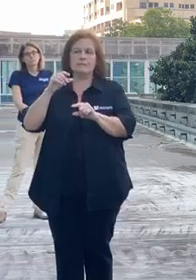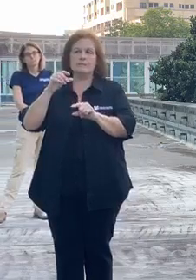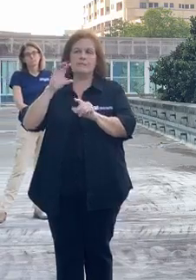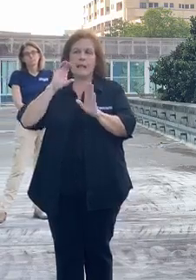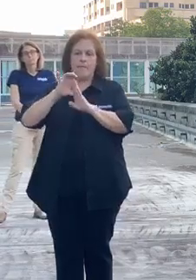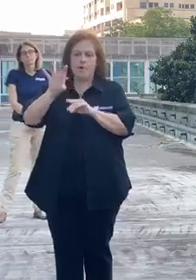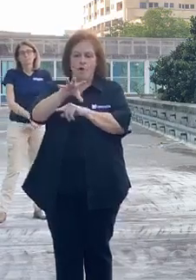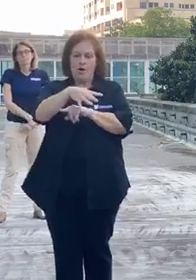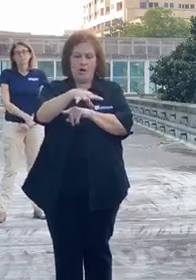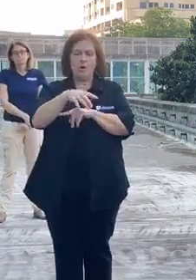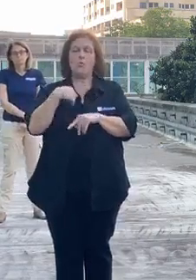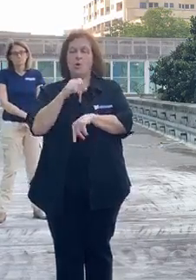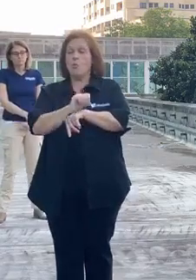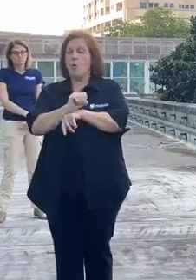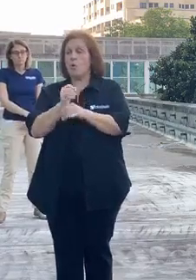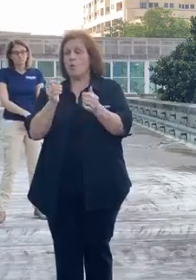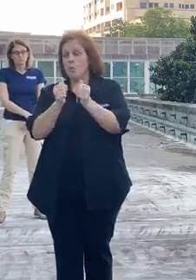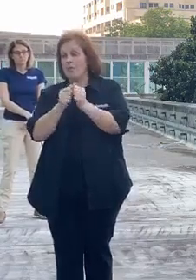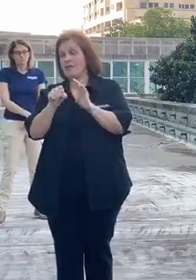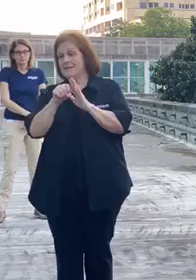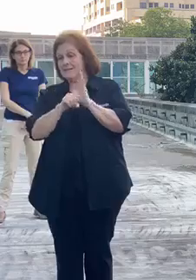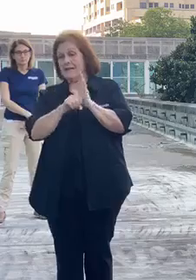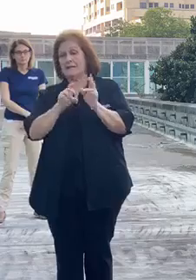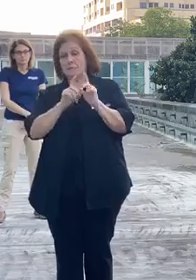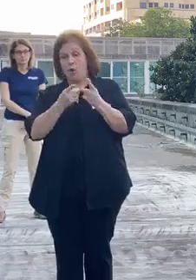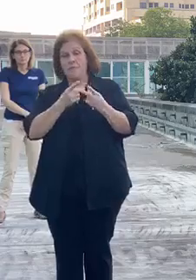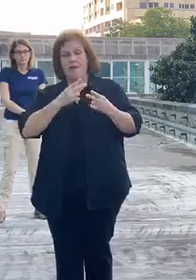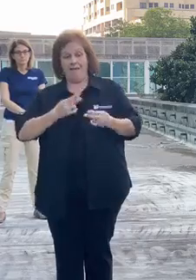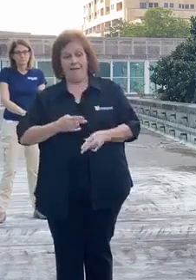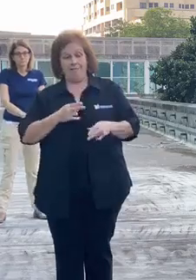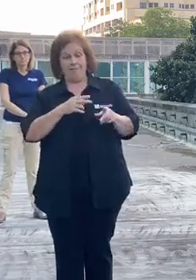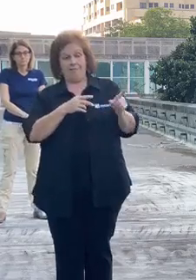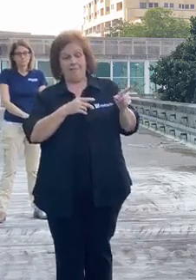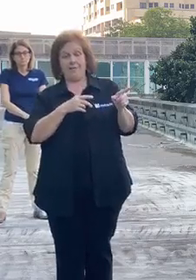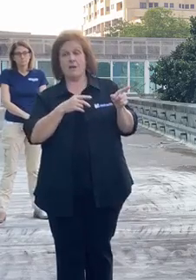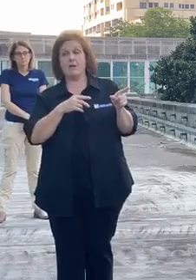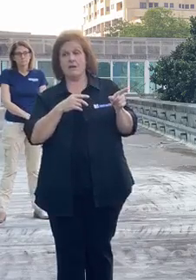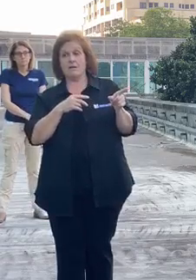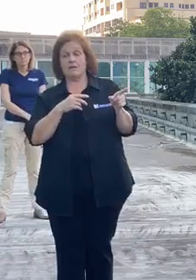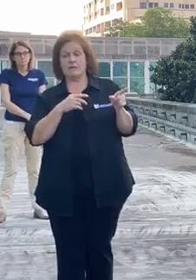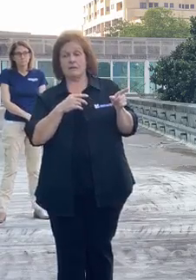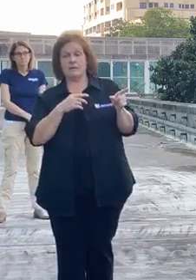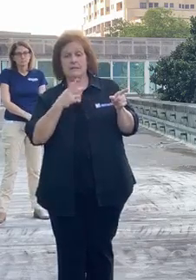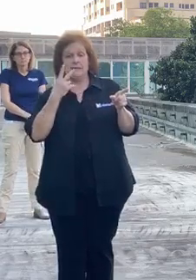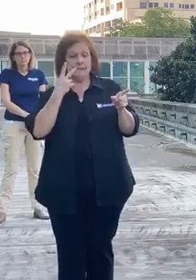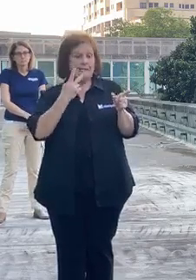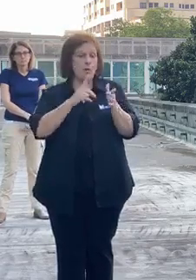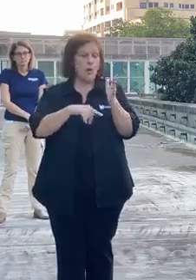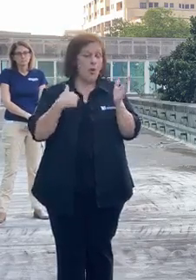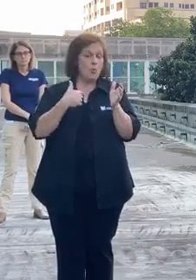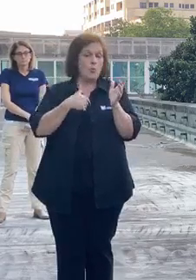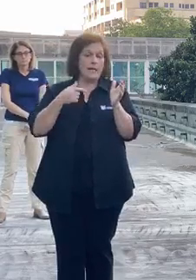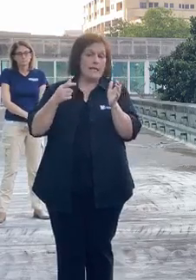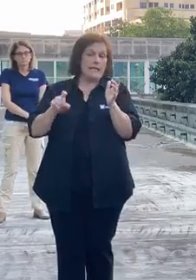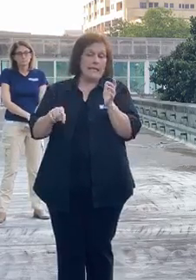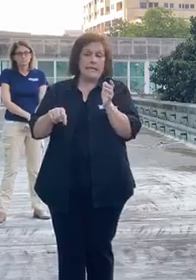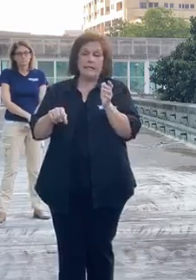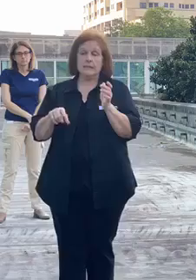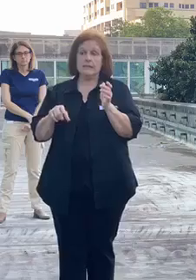working with the state, and they are, through the Department of Health, identifying the assets and resources needed